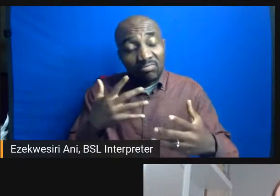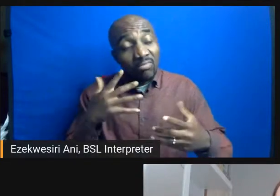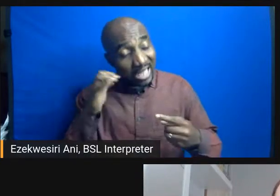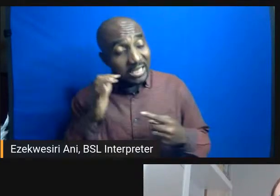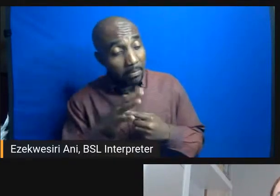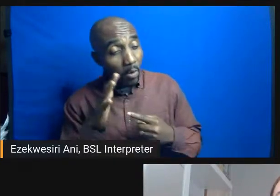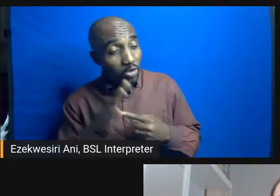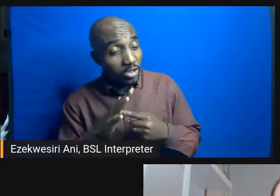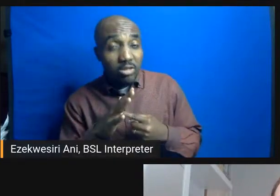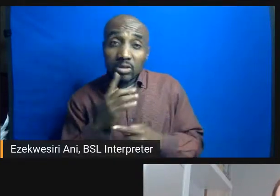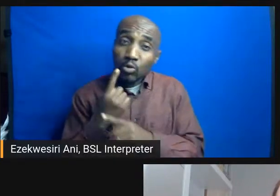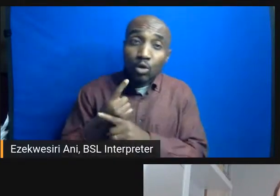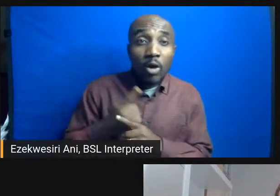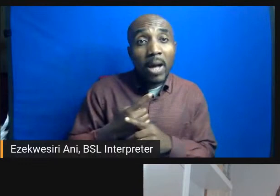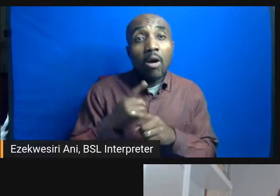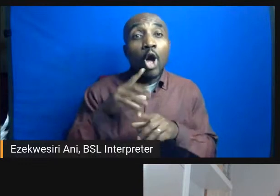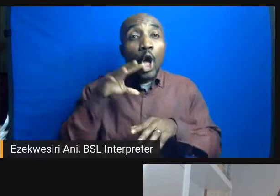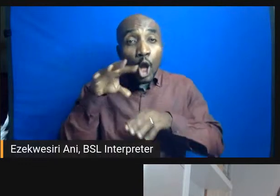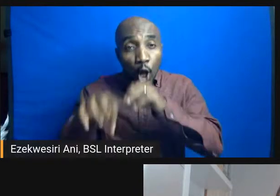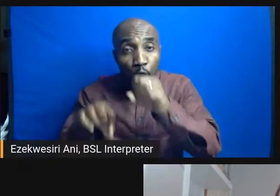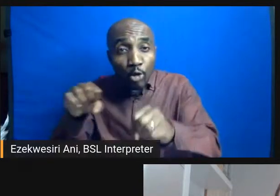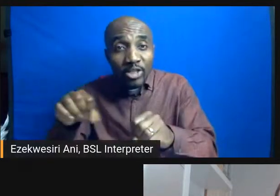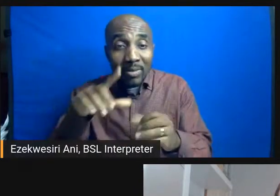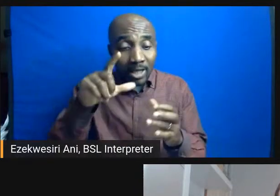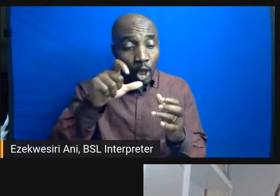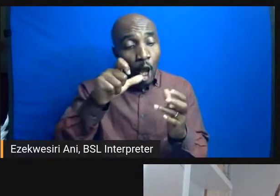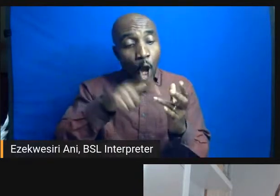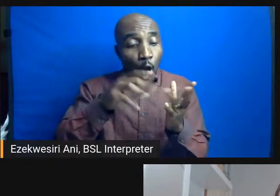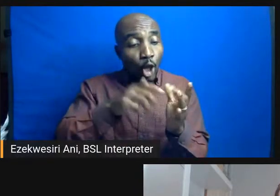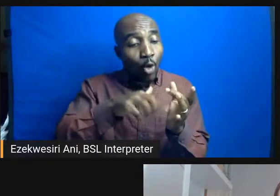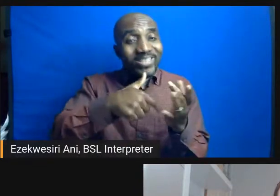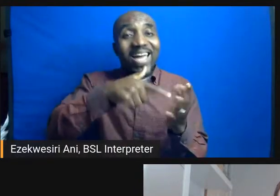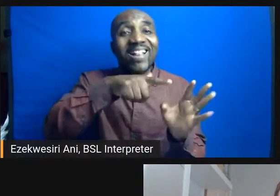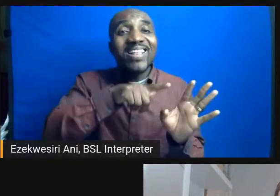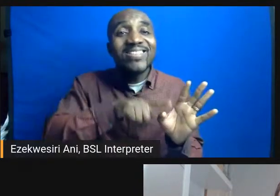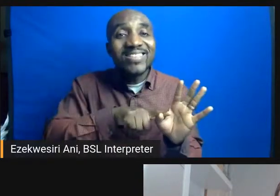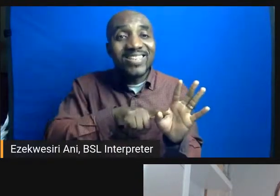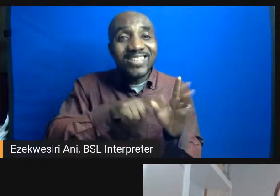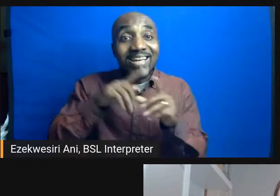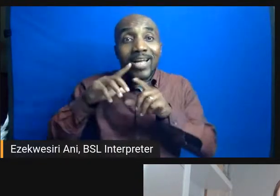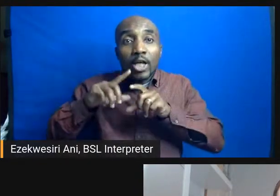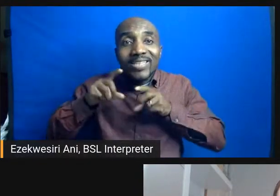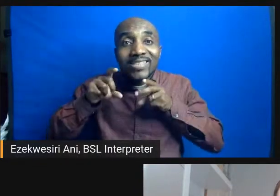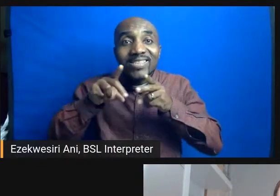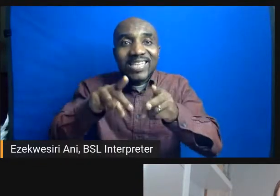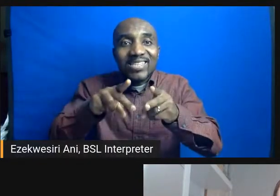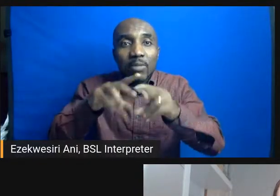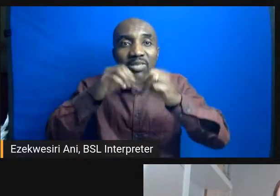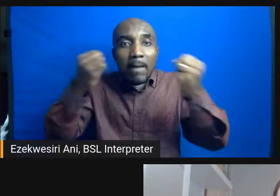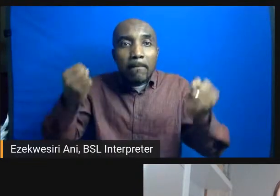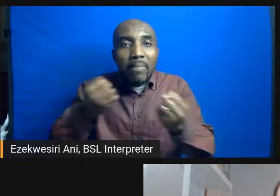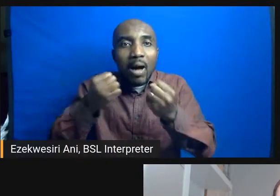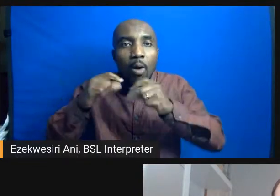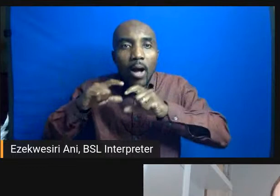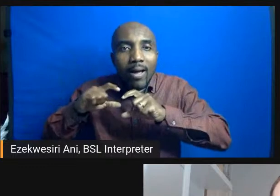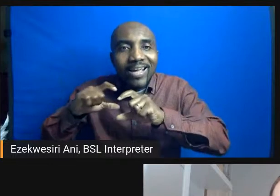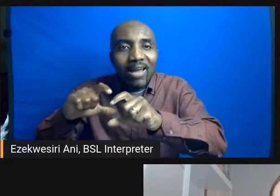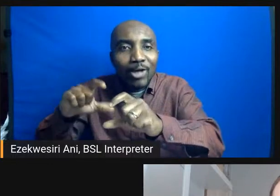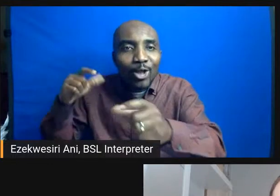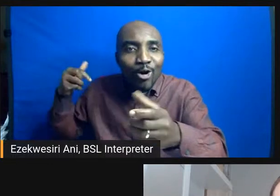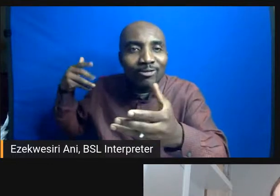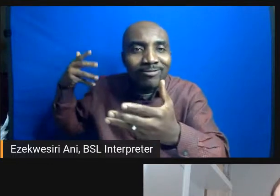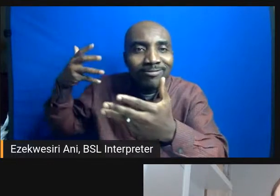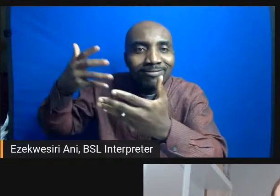between colonialism and coloniality. The first being about power, commerce,